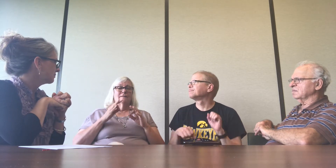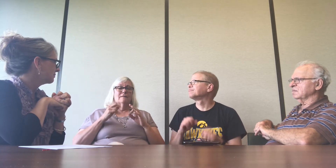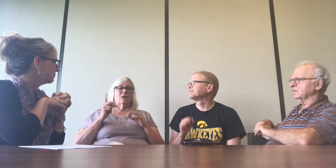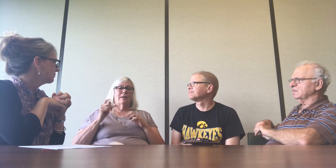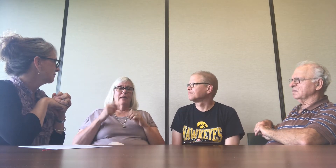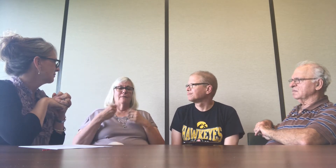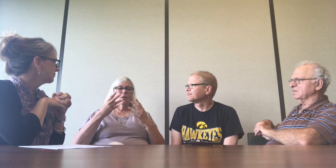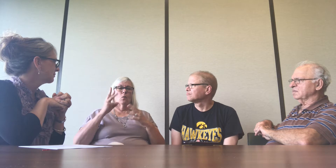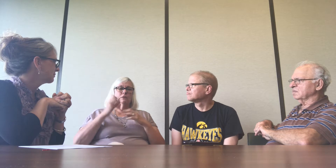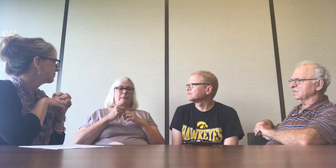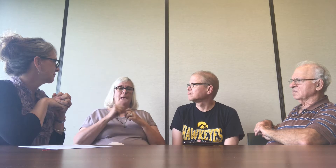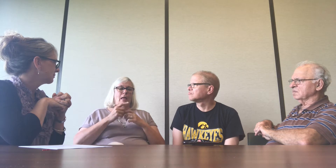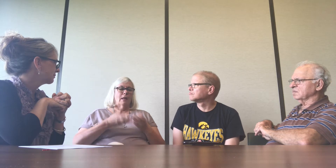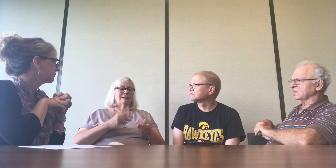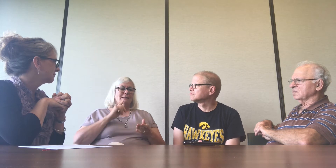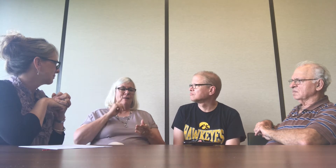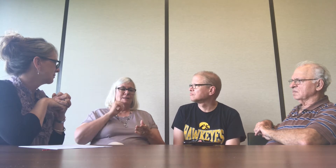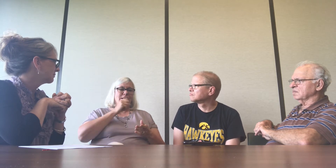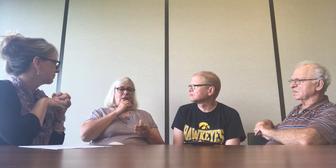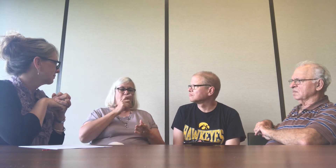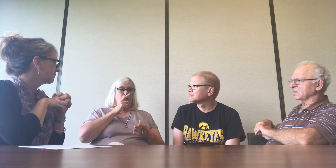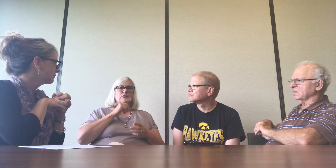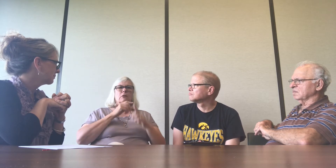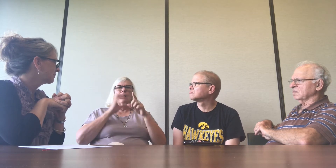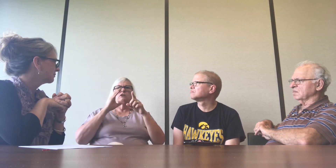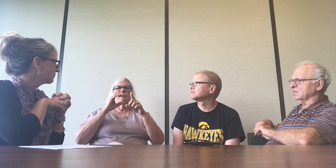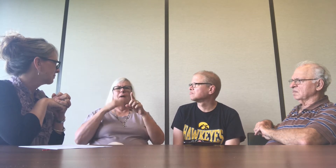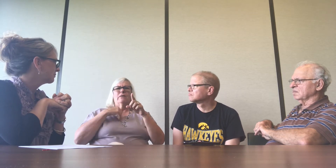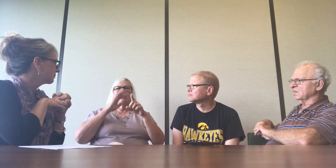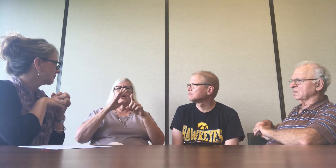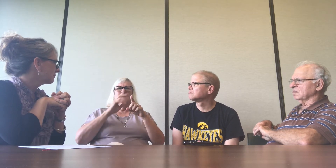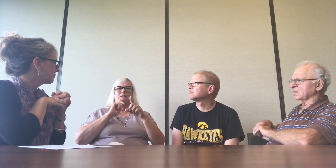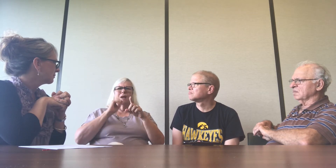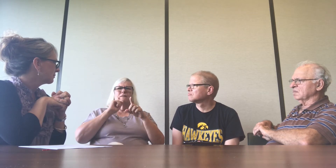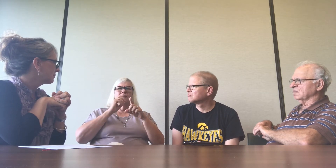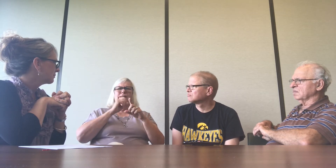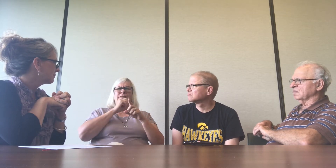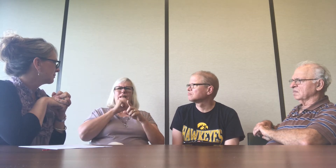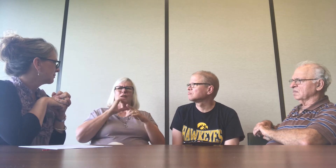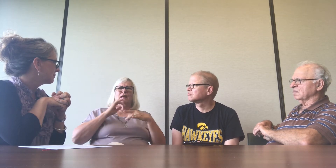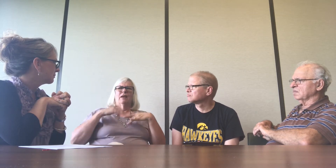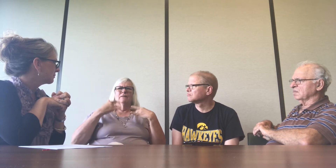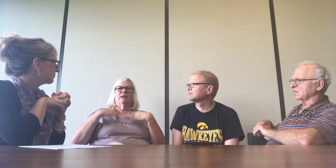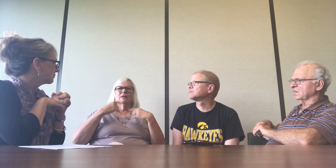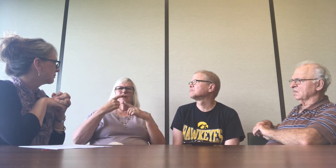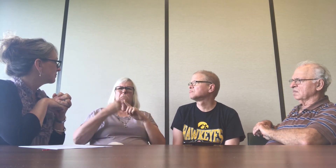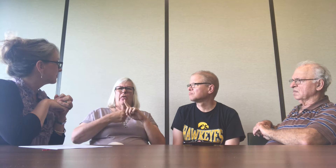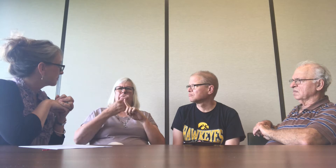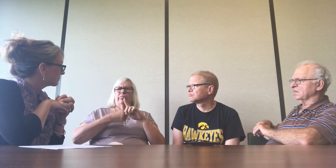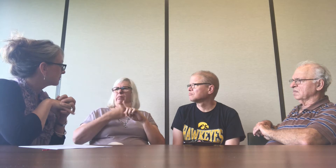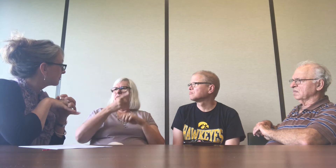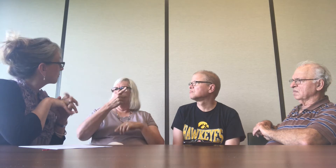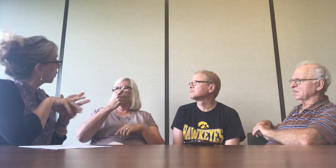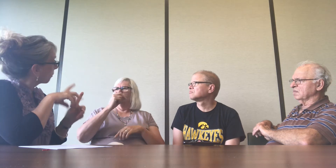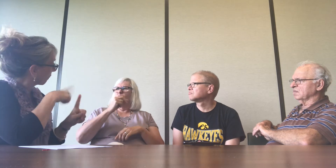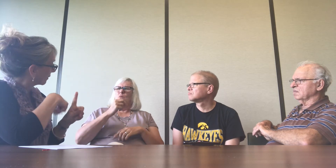Shirley, I think it would be great if you could give a workshop at one of the deaf senior citizens luncheons.